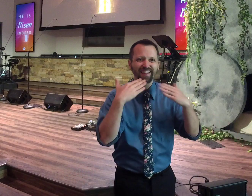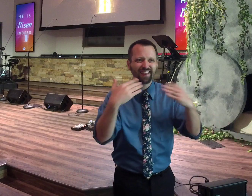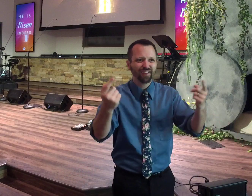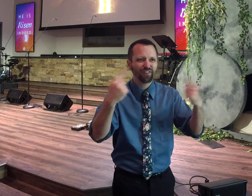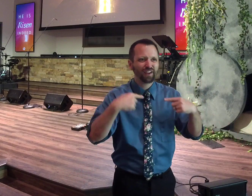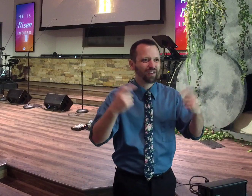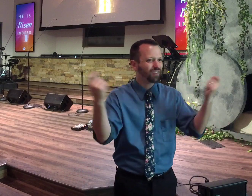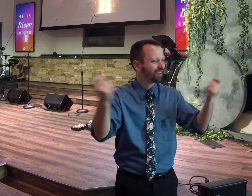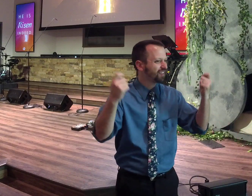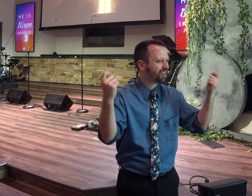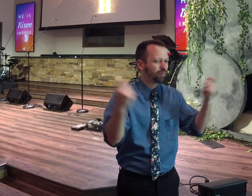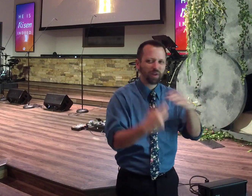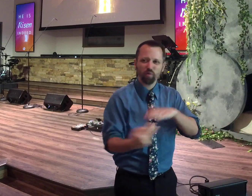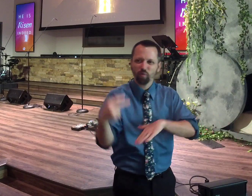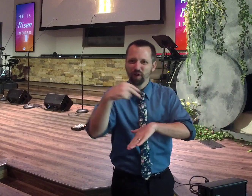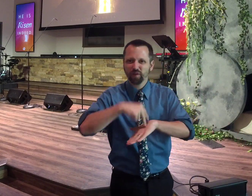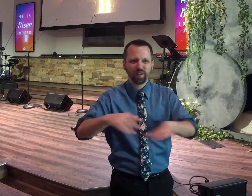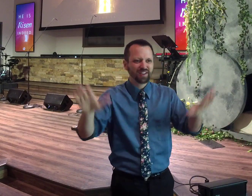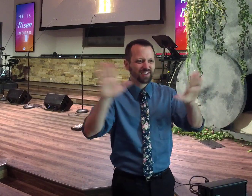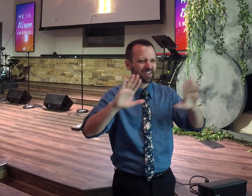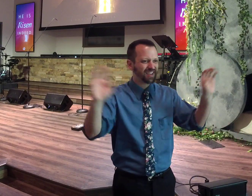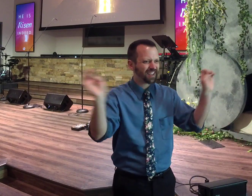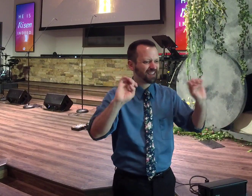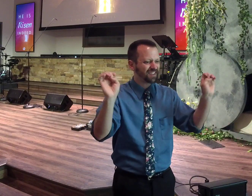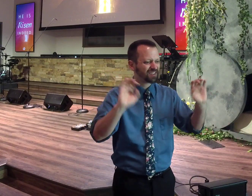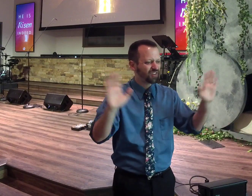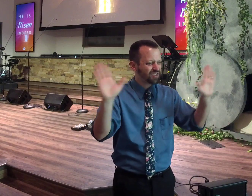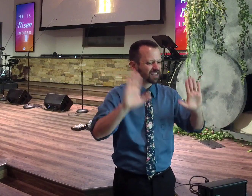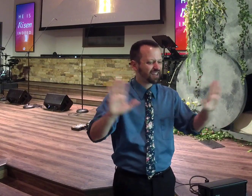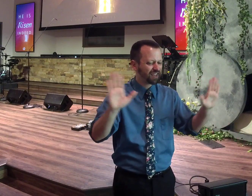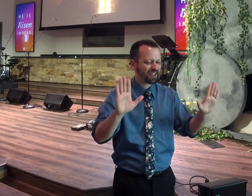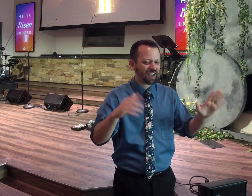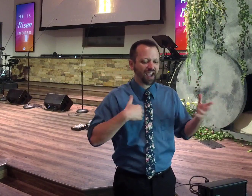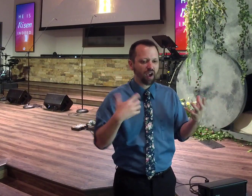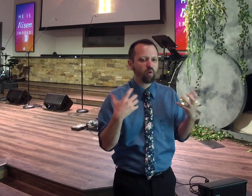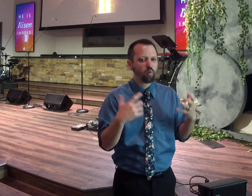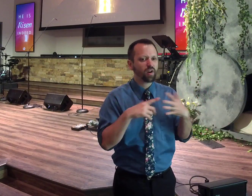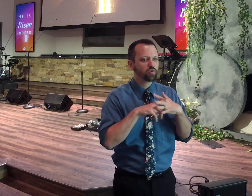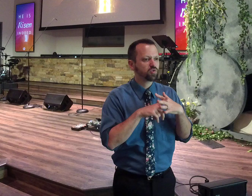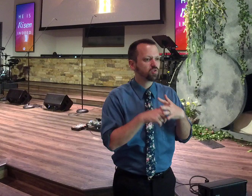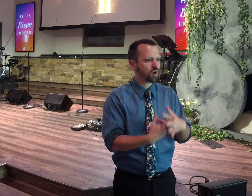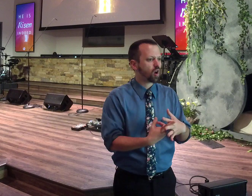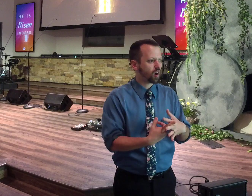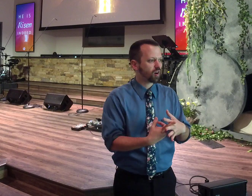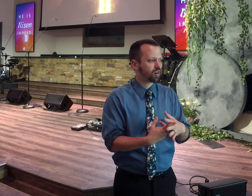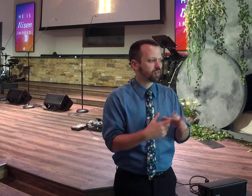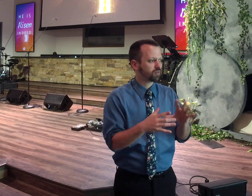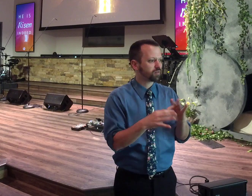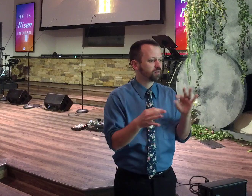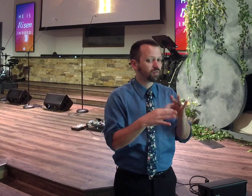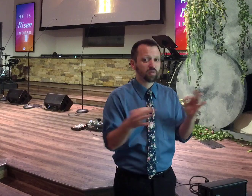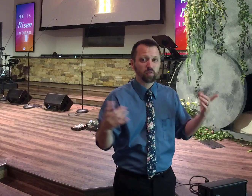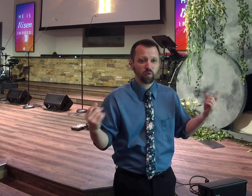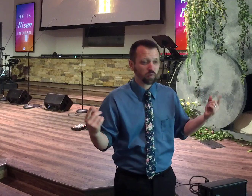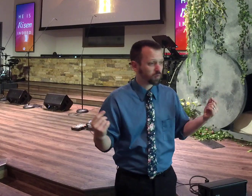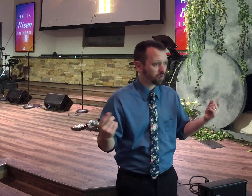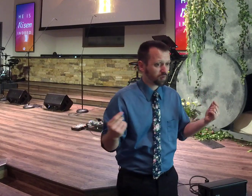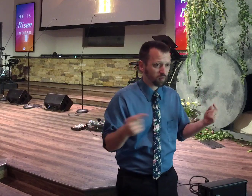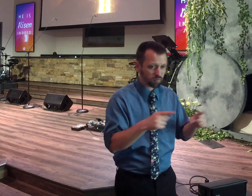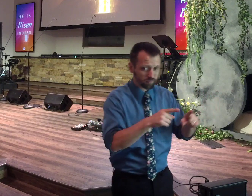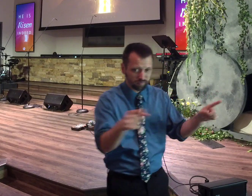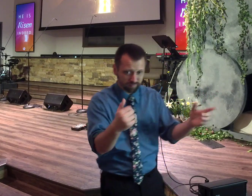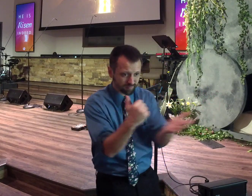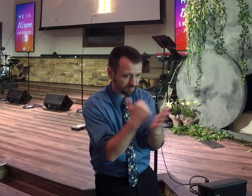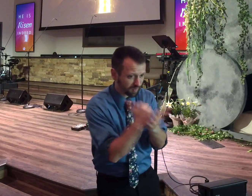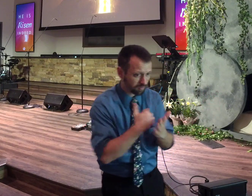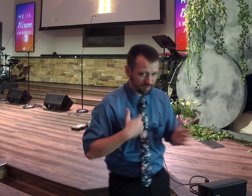Resurrection Sunday, Easter Sunday. And I want to start today this message by having you participate with me. I